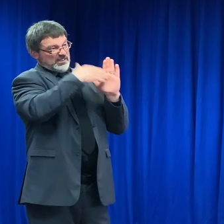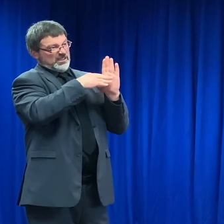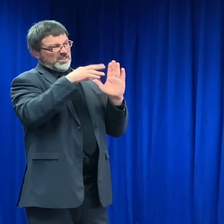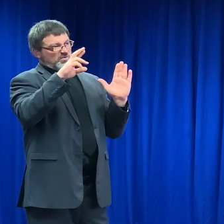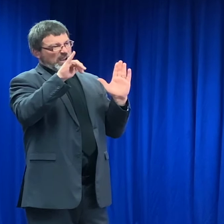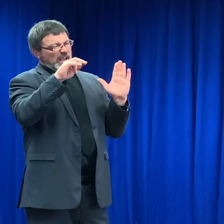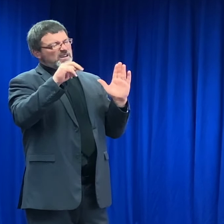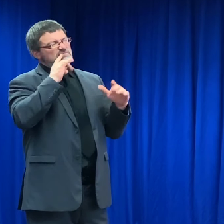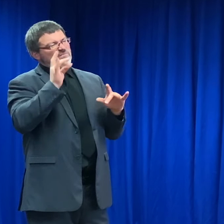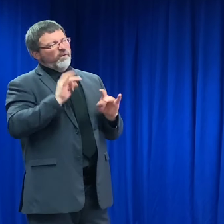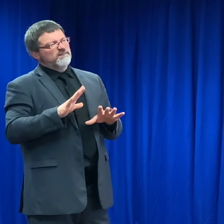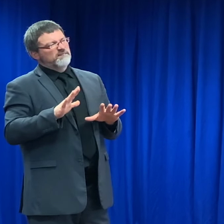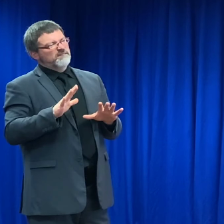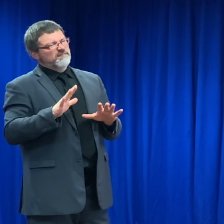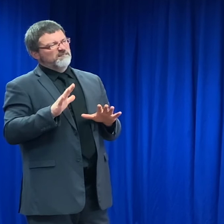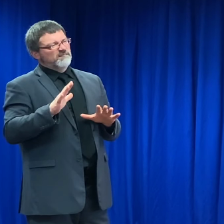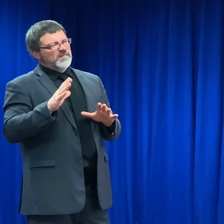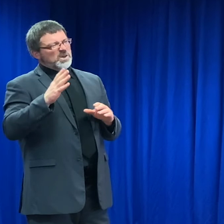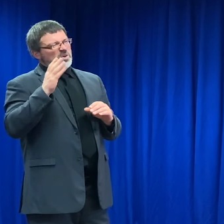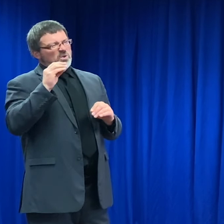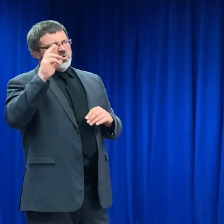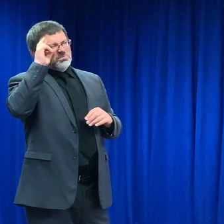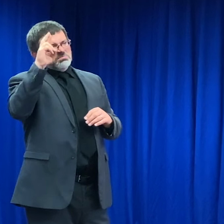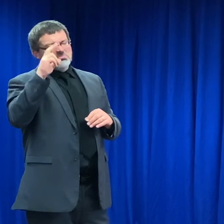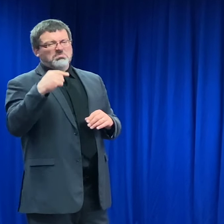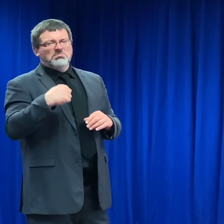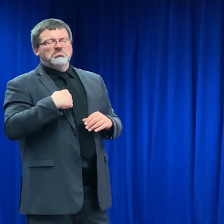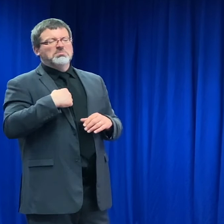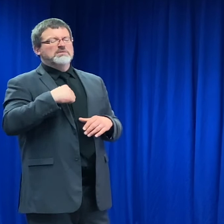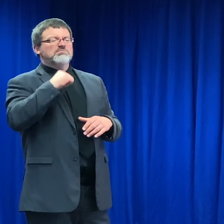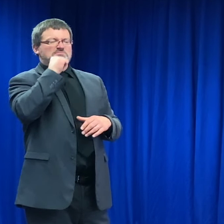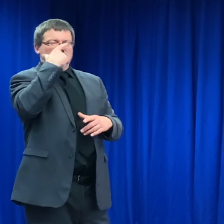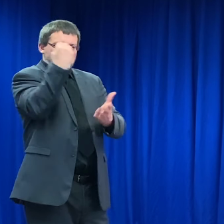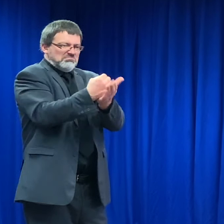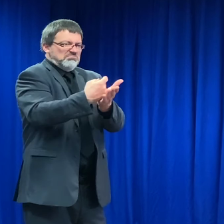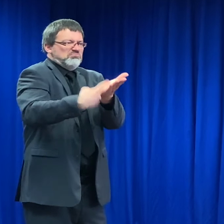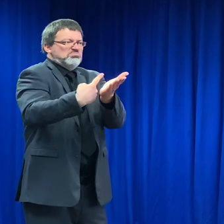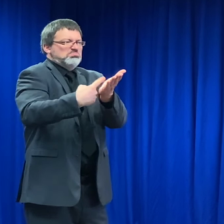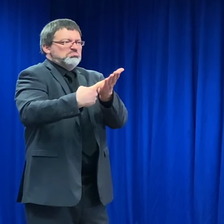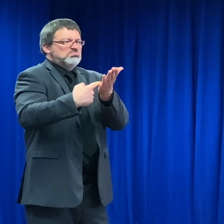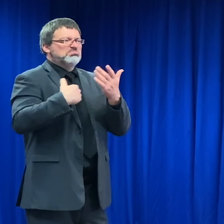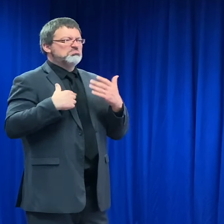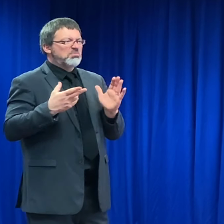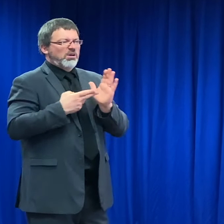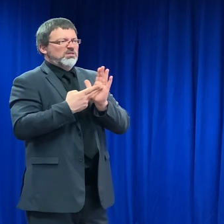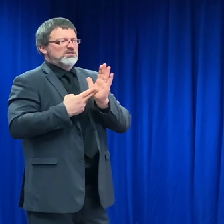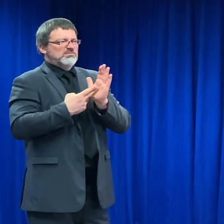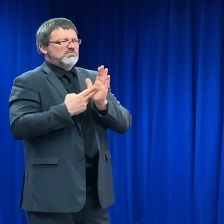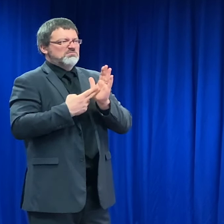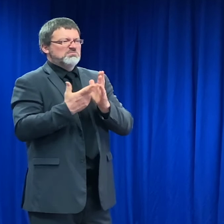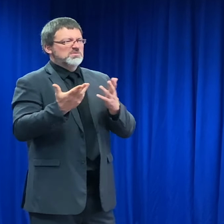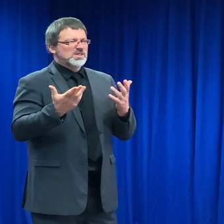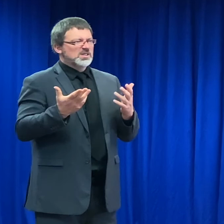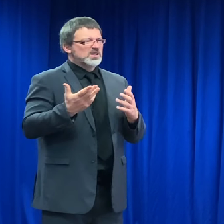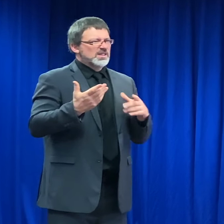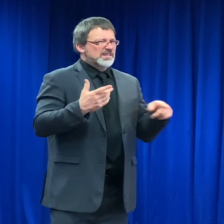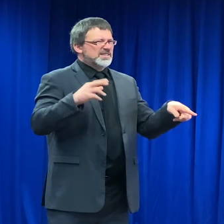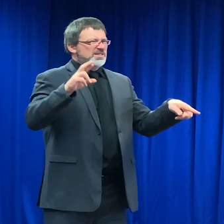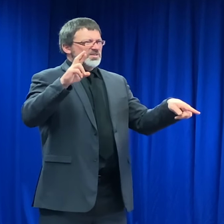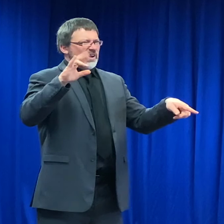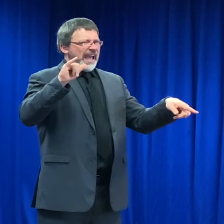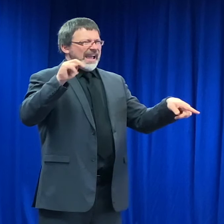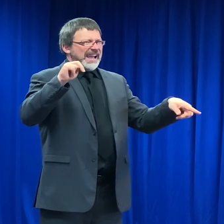place for it. And I think their comments speak for themselves. And it's just a shame because Ryan is exactly what the